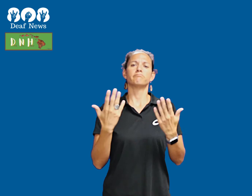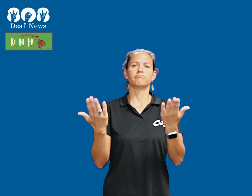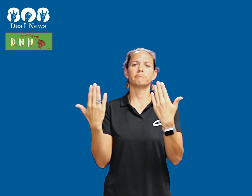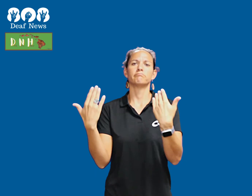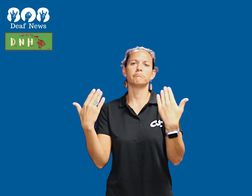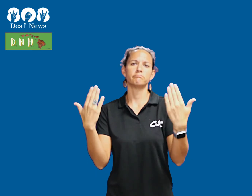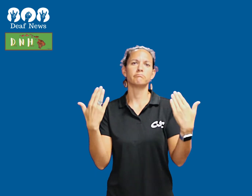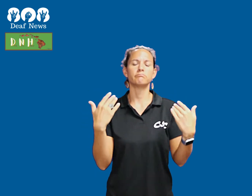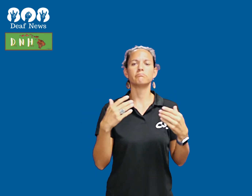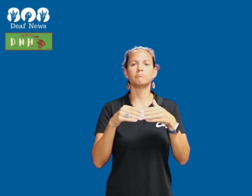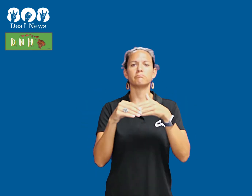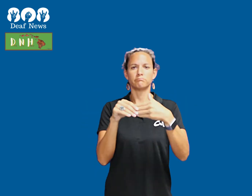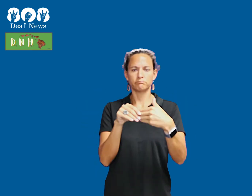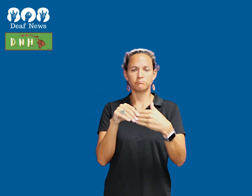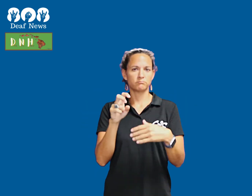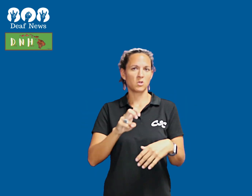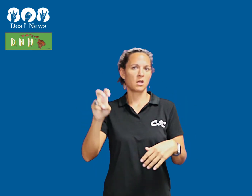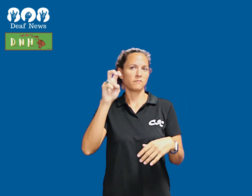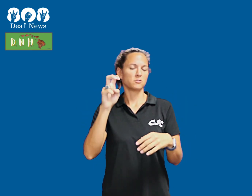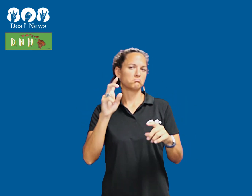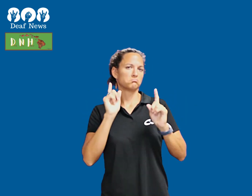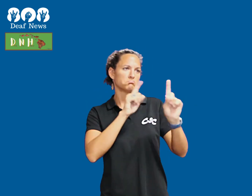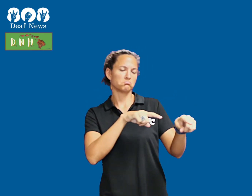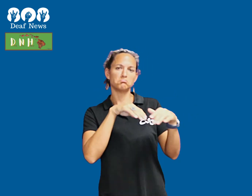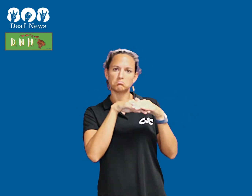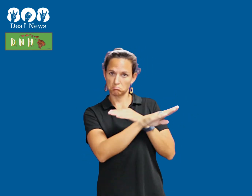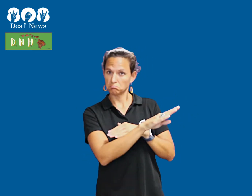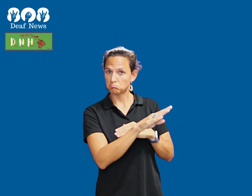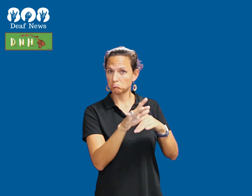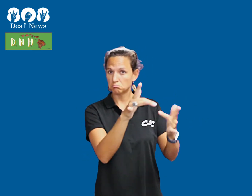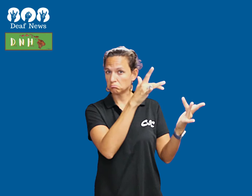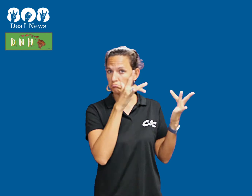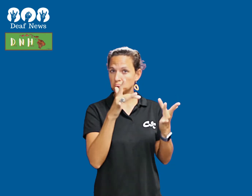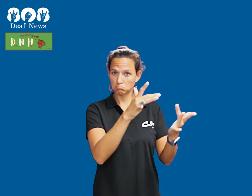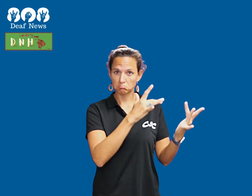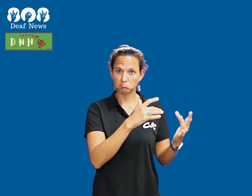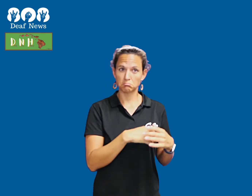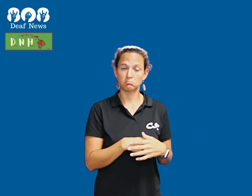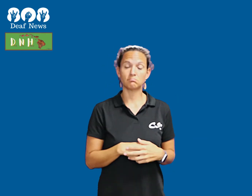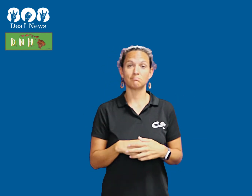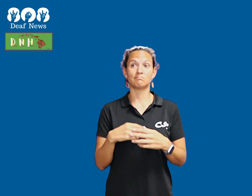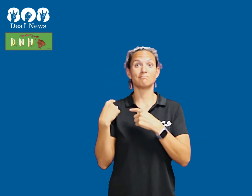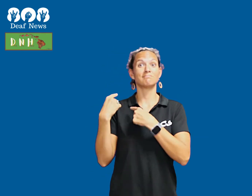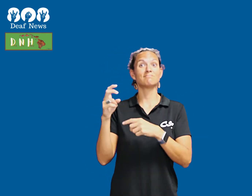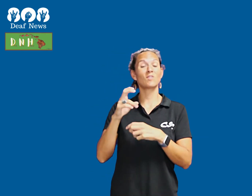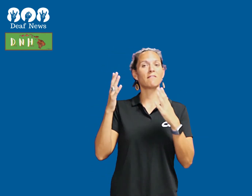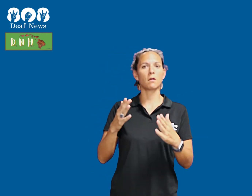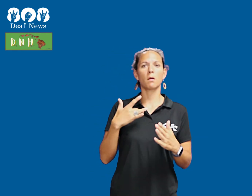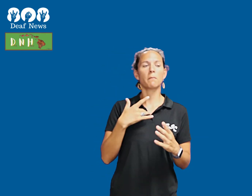They are ready to bring back tourists. Many tourists enter Japan, then decide to go to